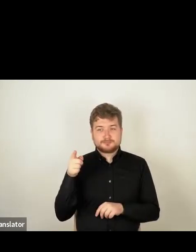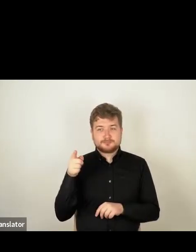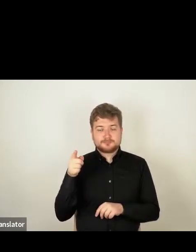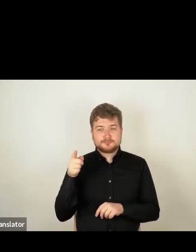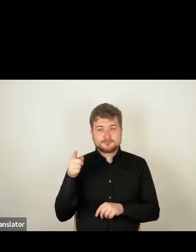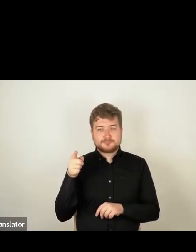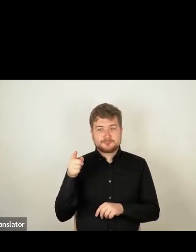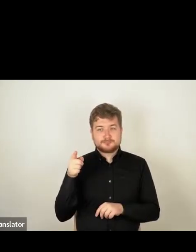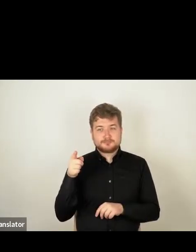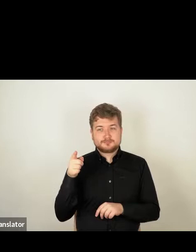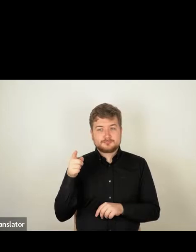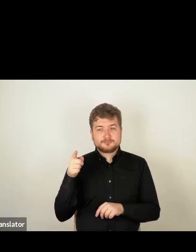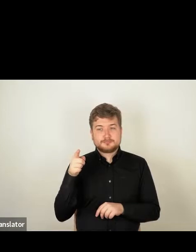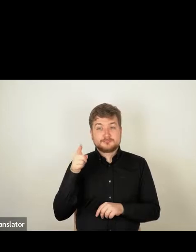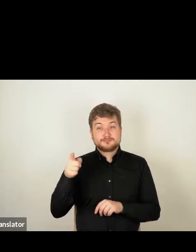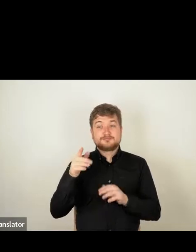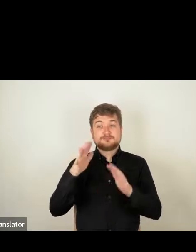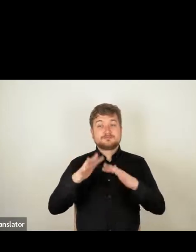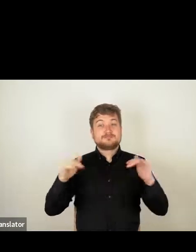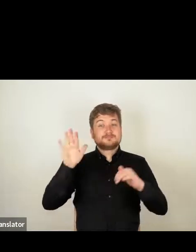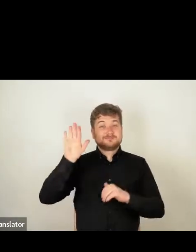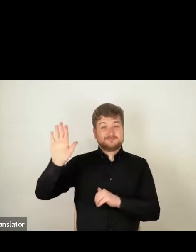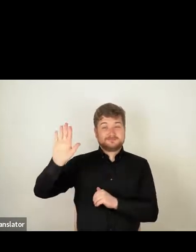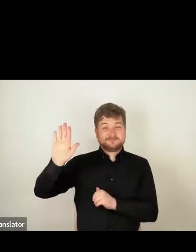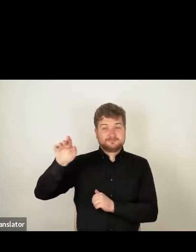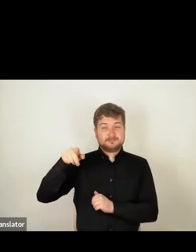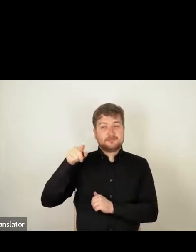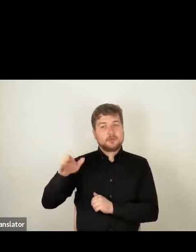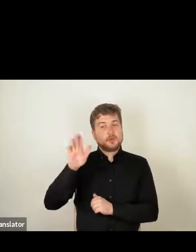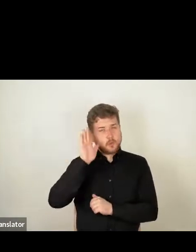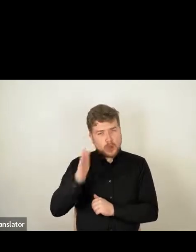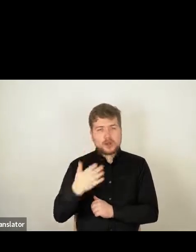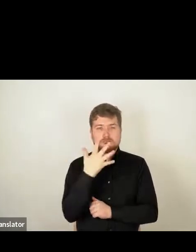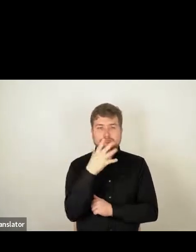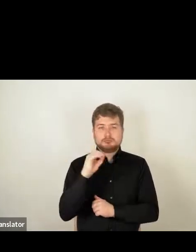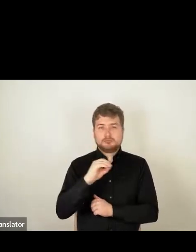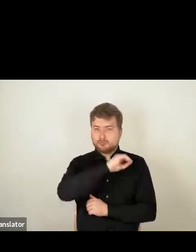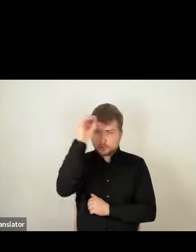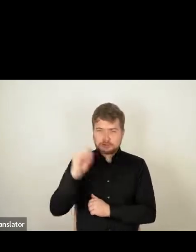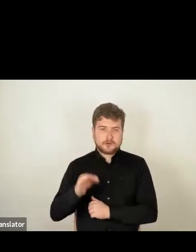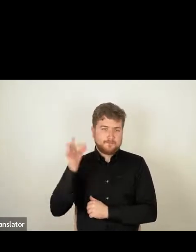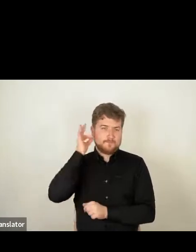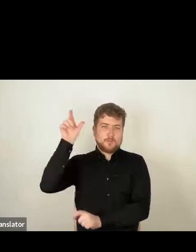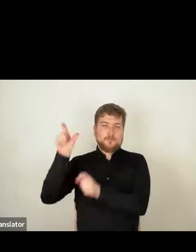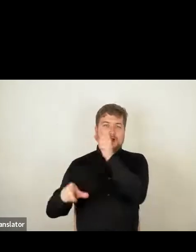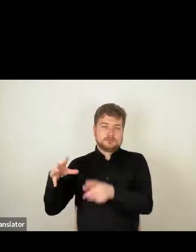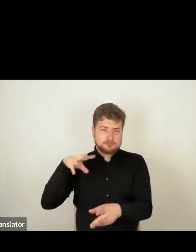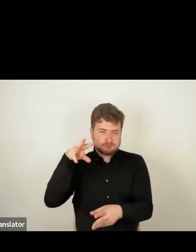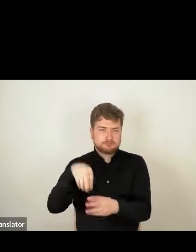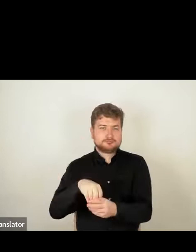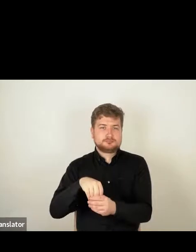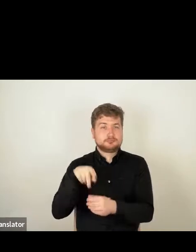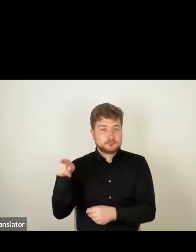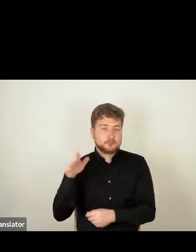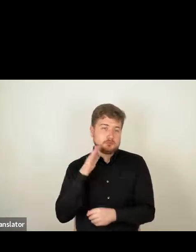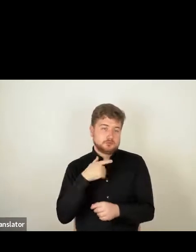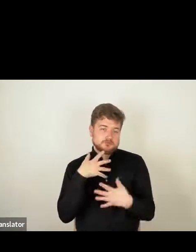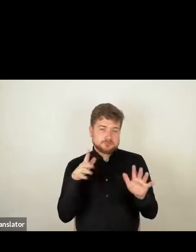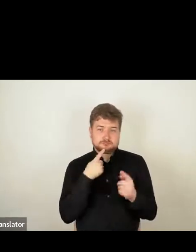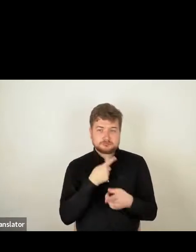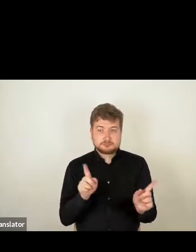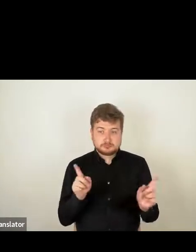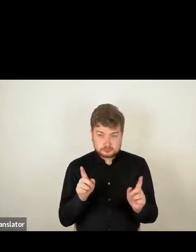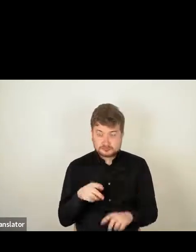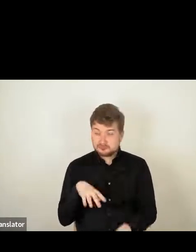body of his government are going to be 50% women, even if we do not have 50% of women actually elected. In fact, in